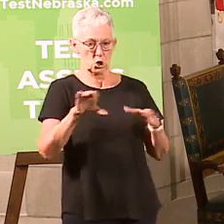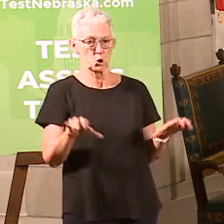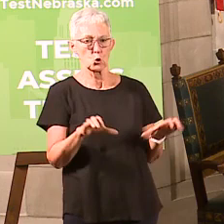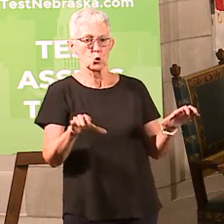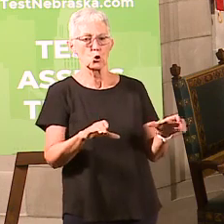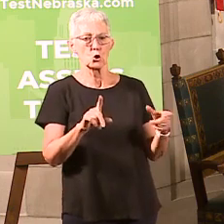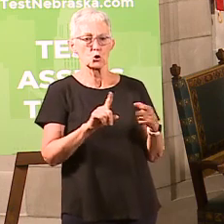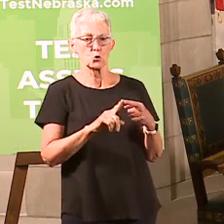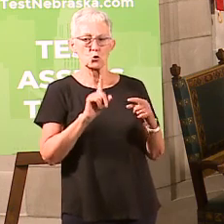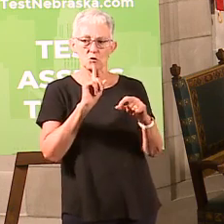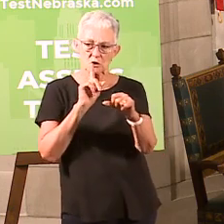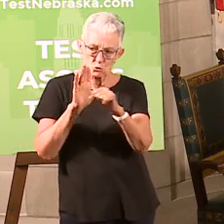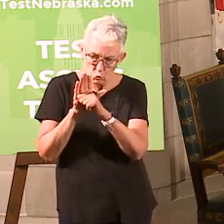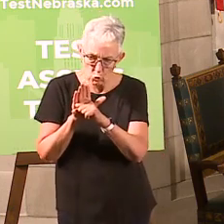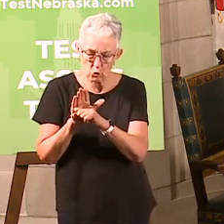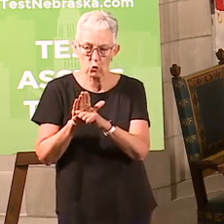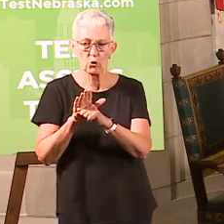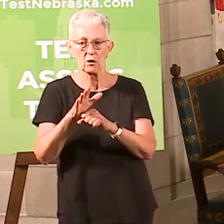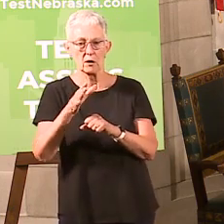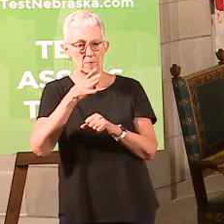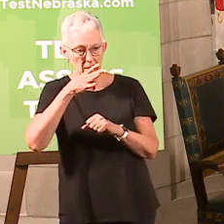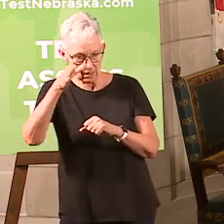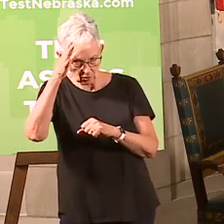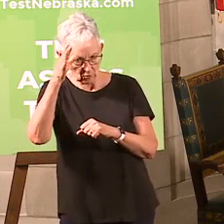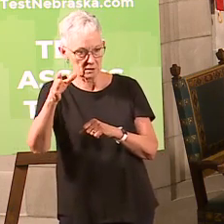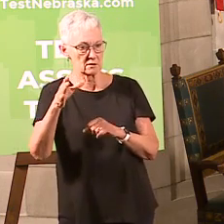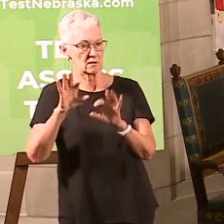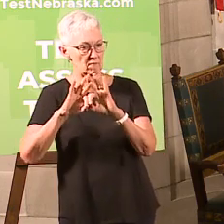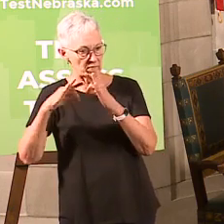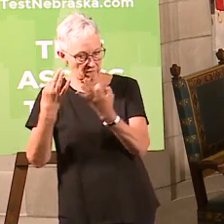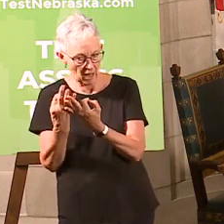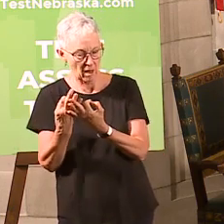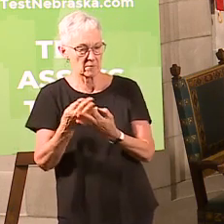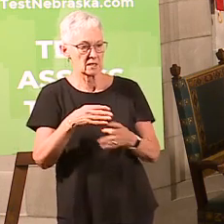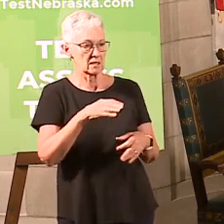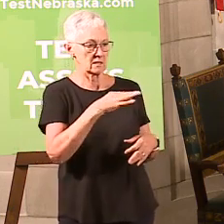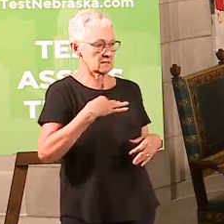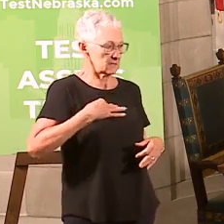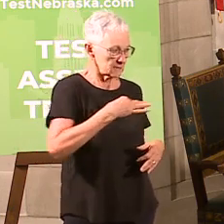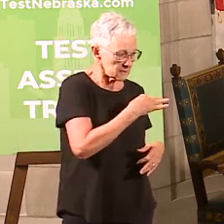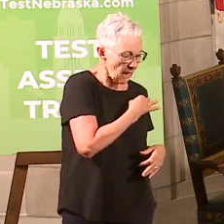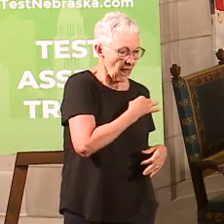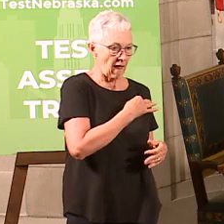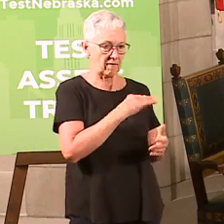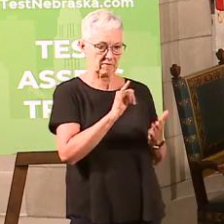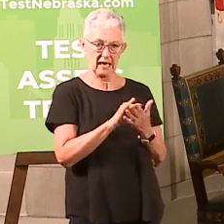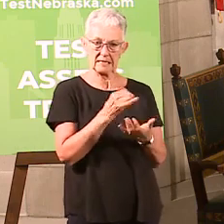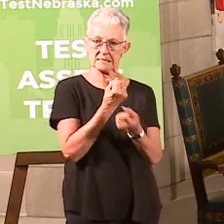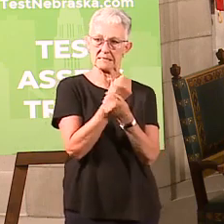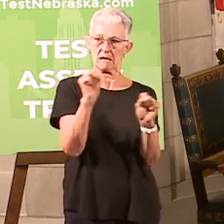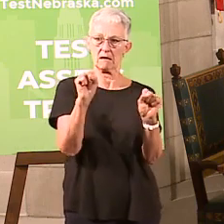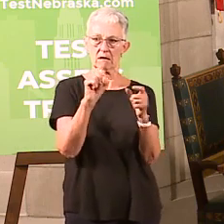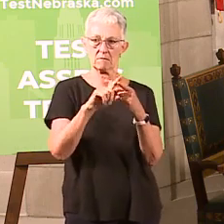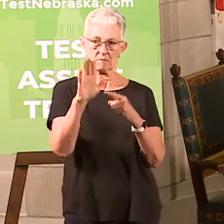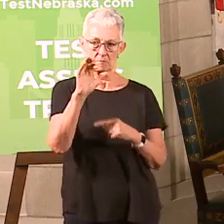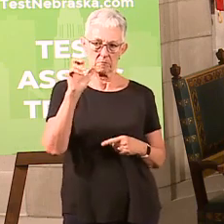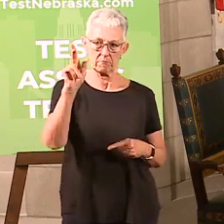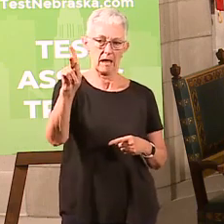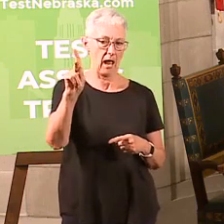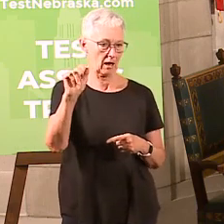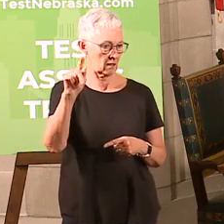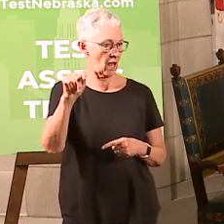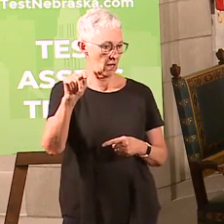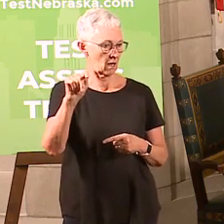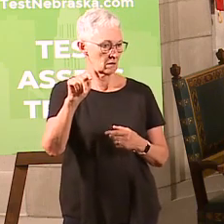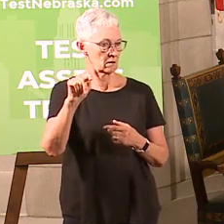add faculty and staff, that it's safe to come back? As you point out, there are some programs that we have, laboratories that are so experiential, it's very difficult